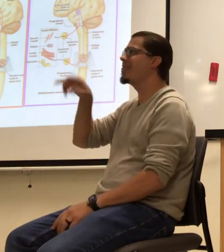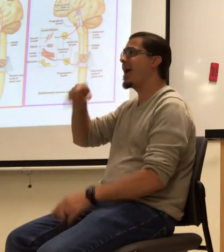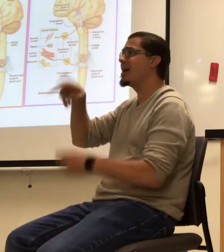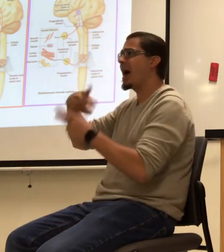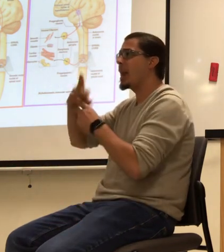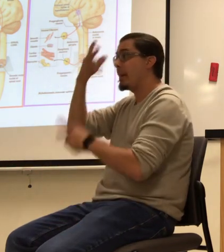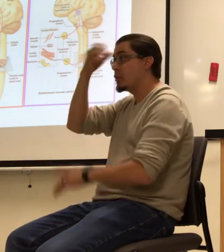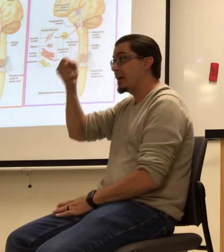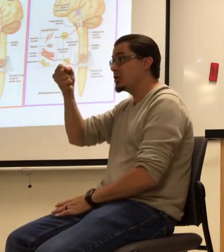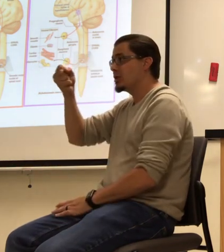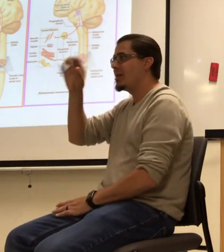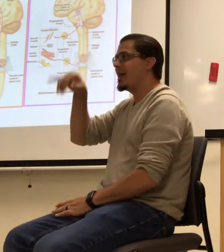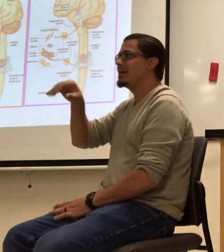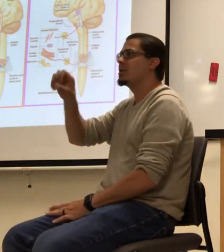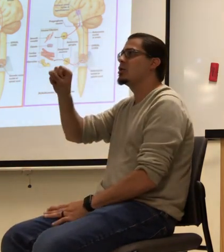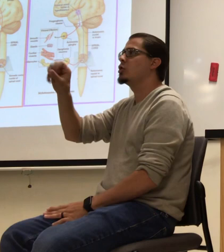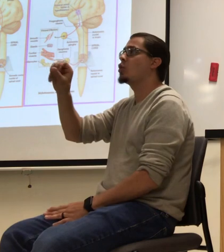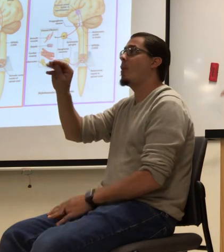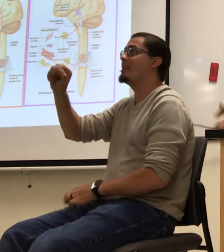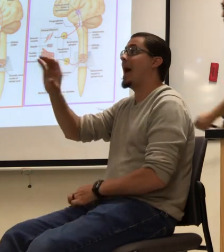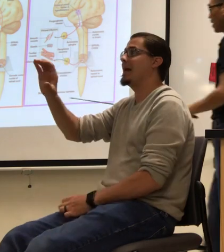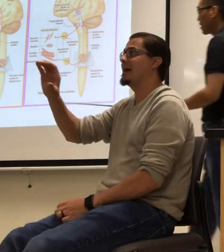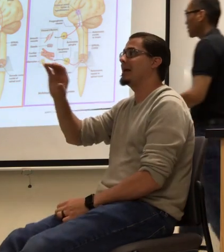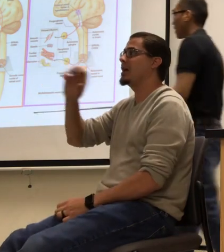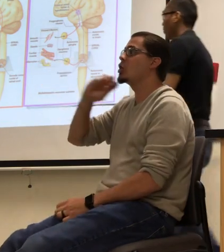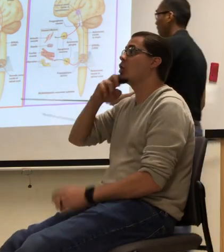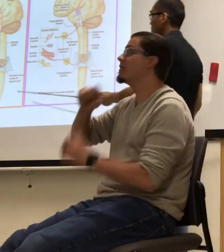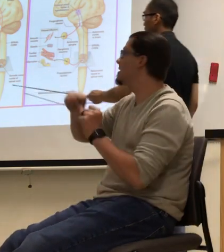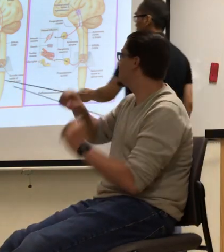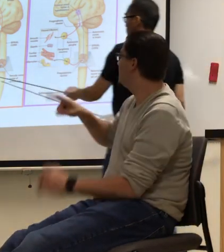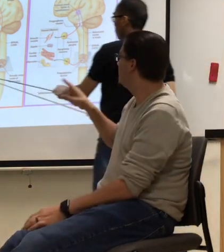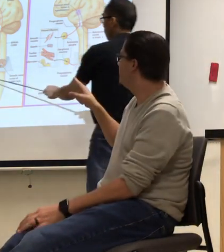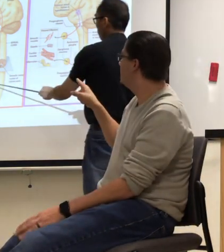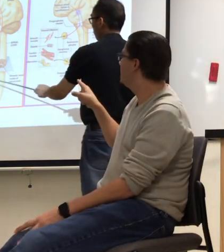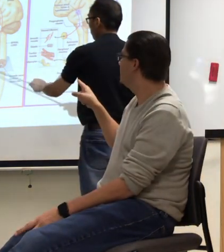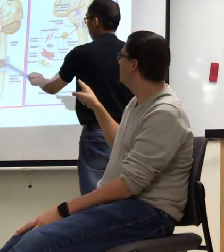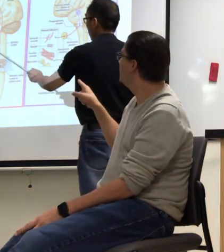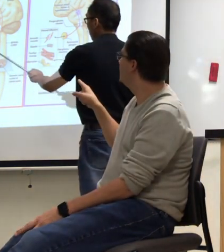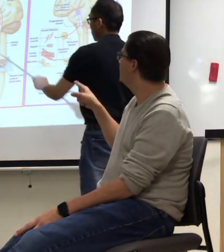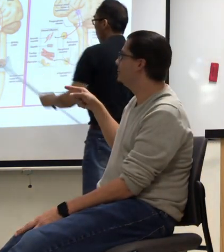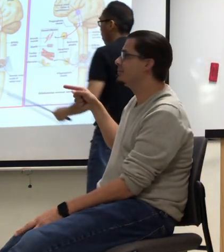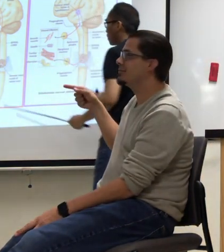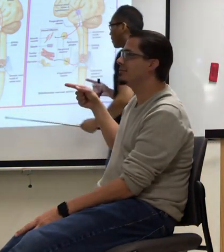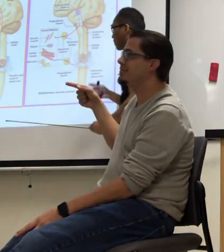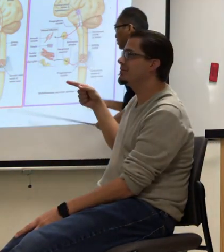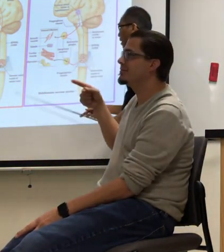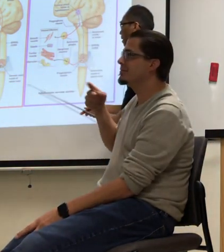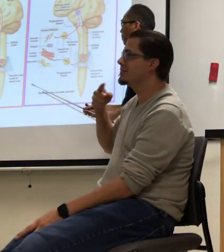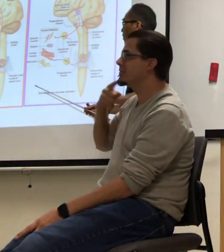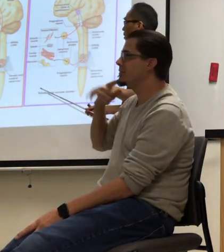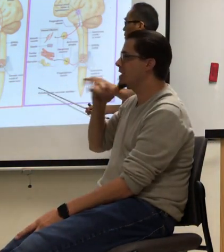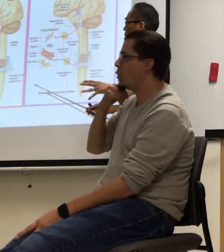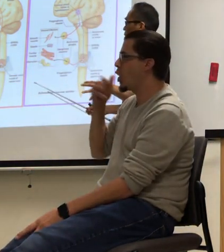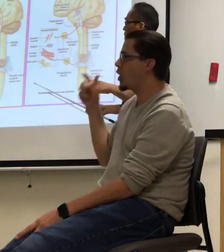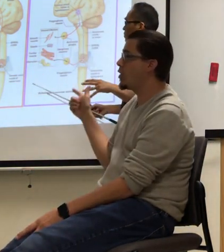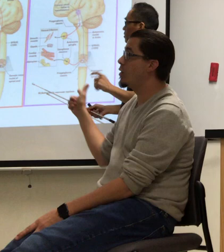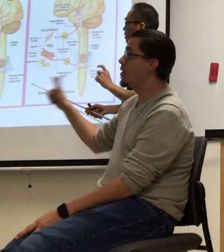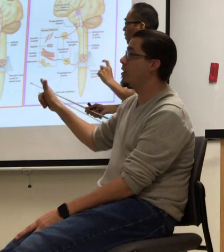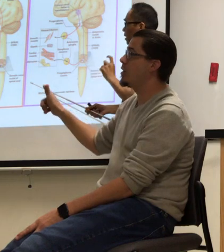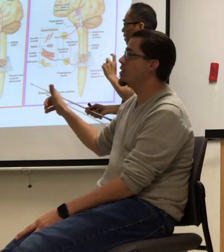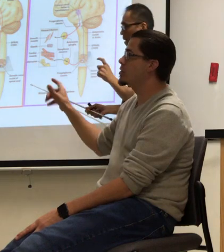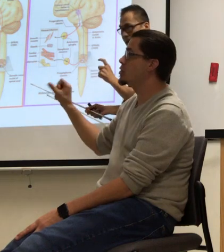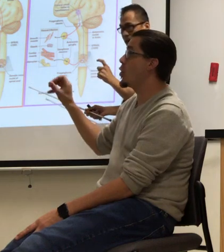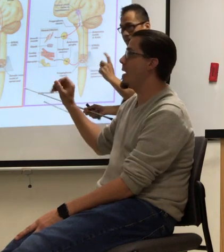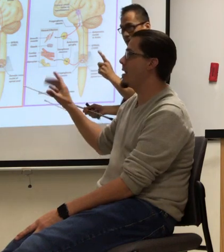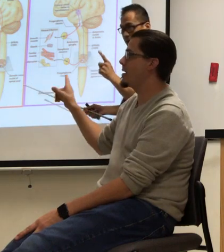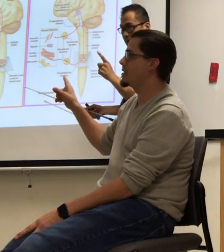memorization, that is the somatic nervous system innervating skeletal muscle. So all of those nerves,